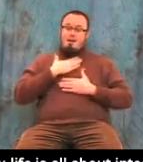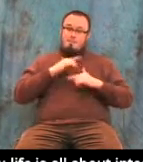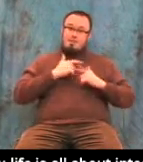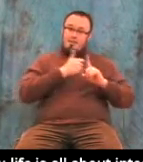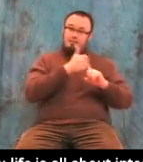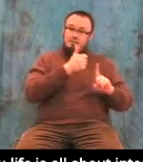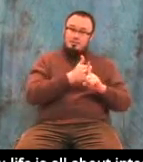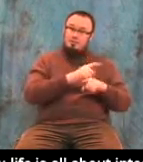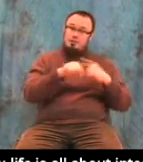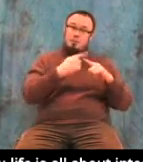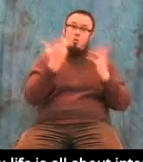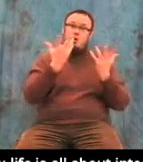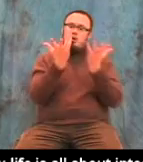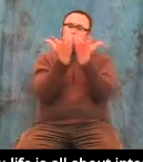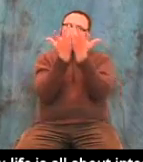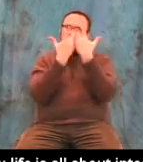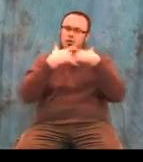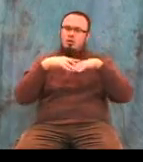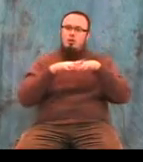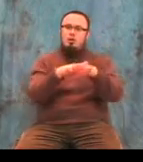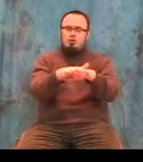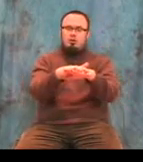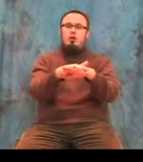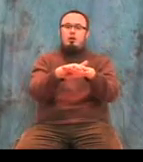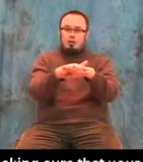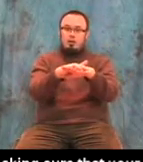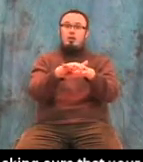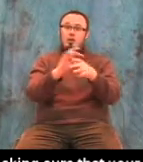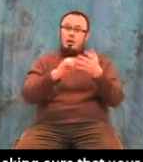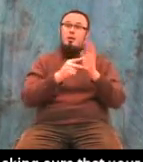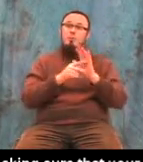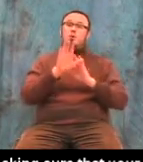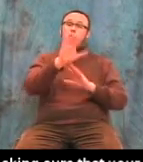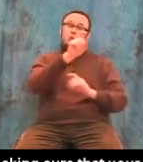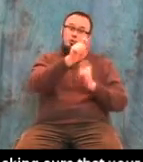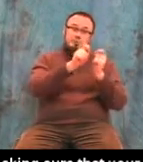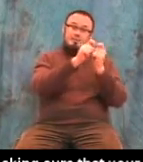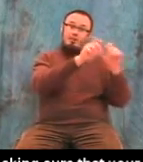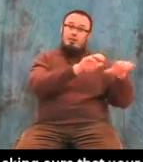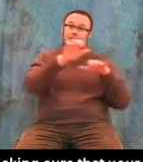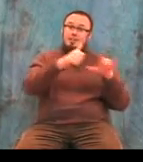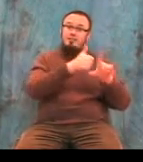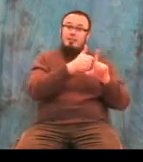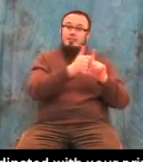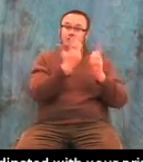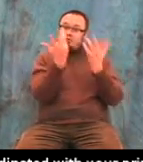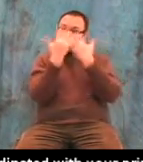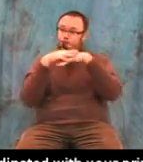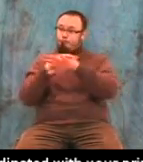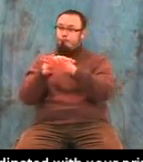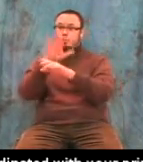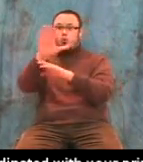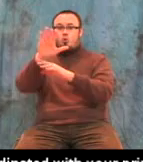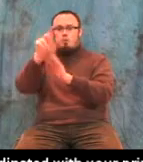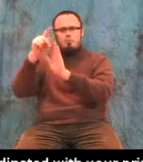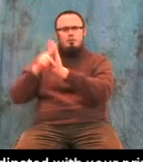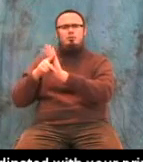A happy life is all about integration. It takes making sure that your particular activity is coordinated with your